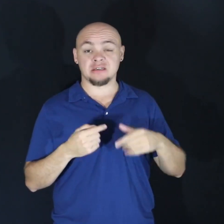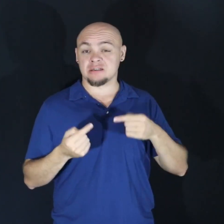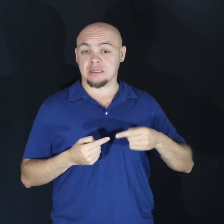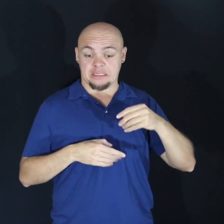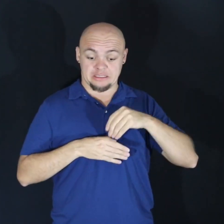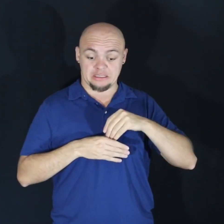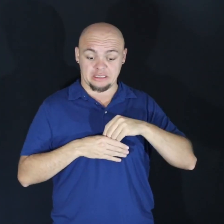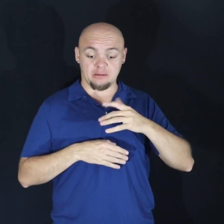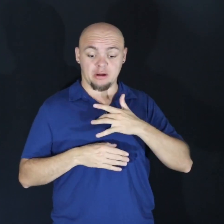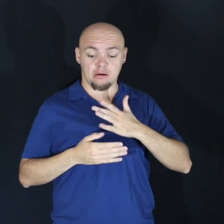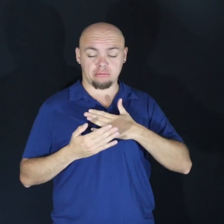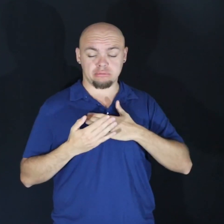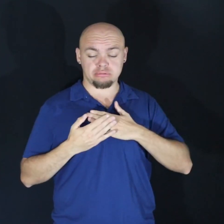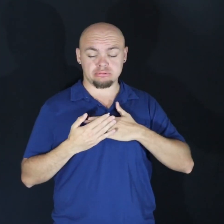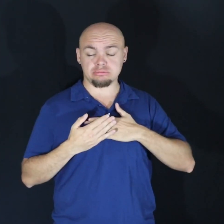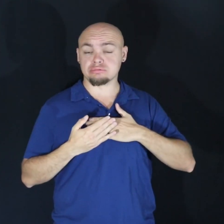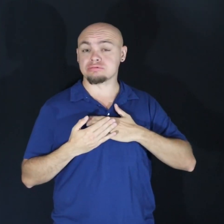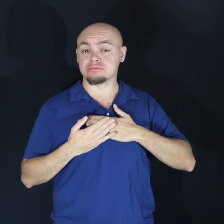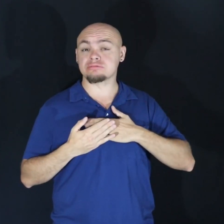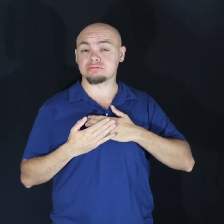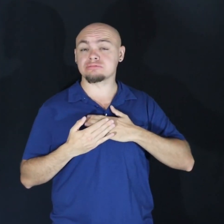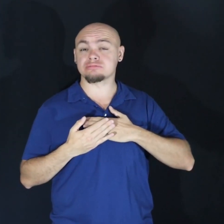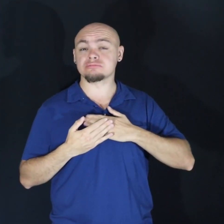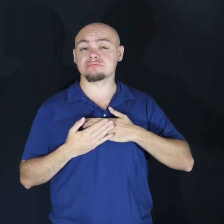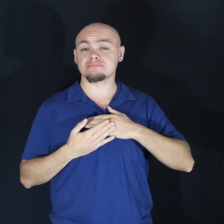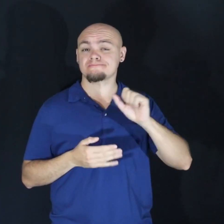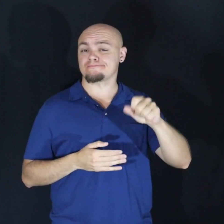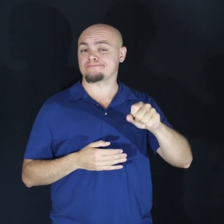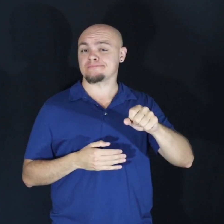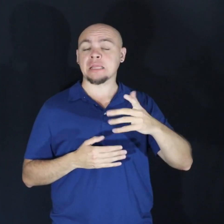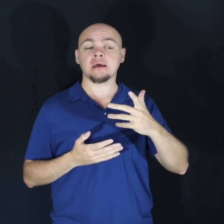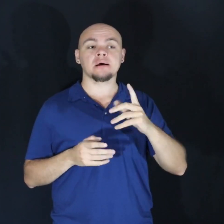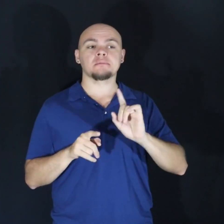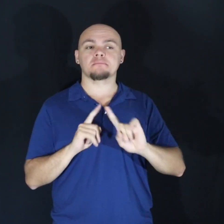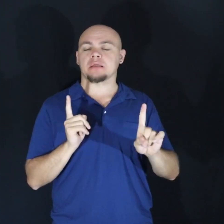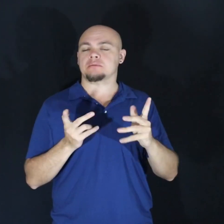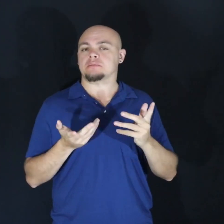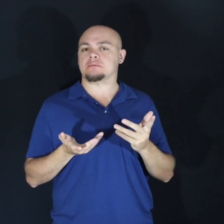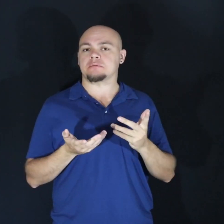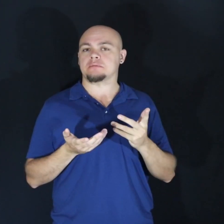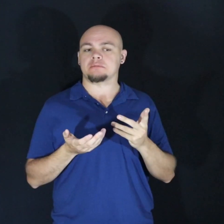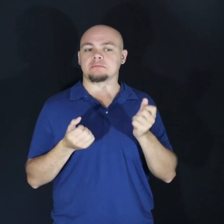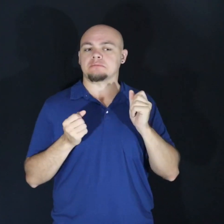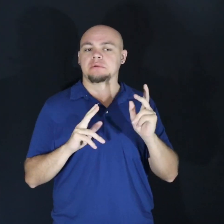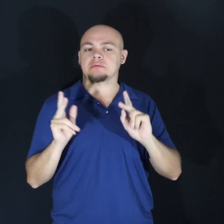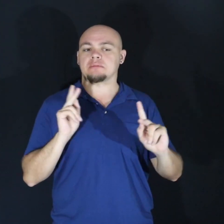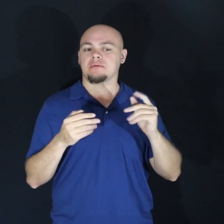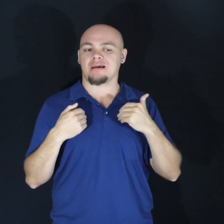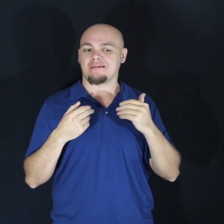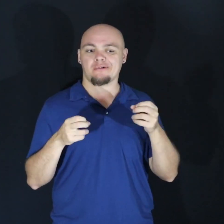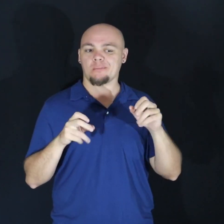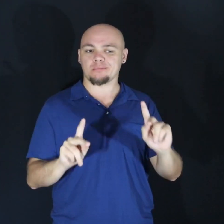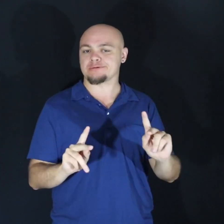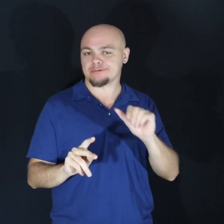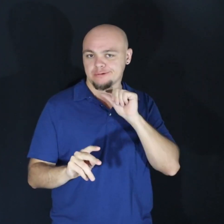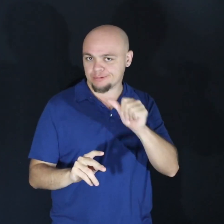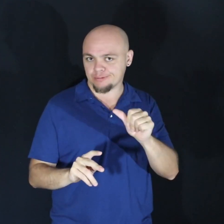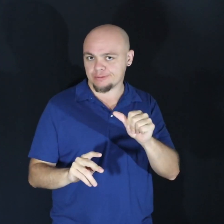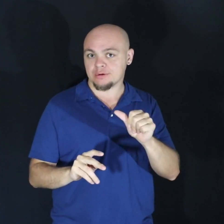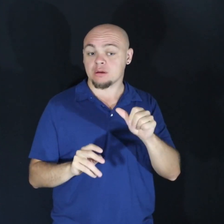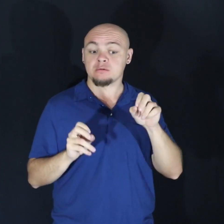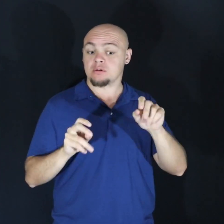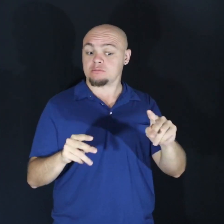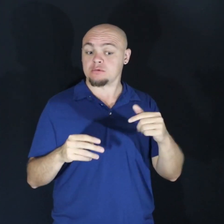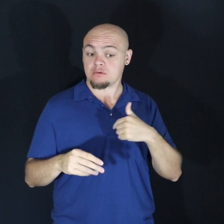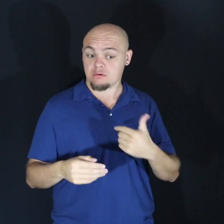right now, and my heart is beating out of my chest. However, I know that not many people get these opportunities. So when I got the